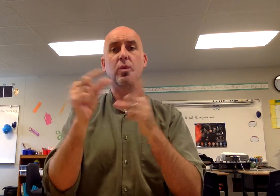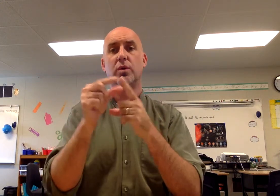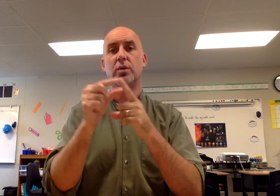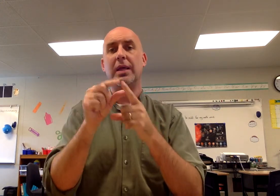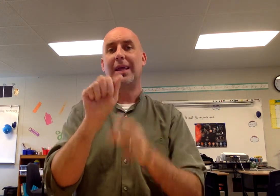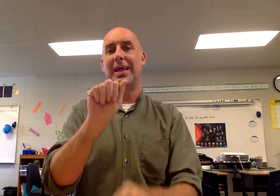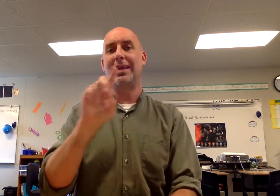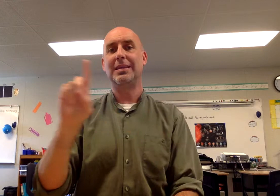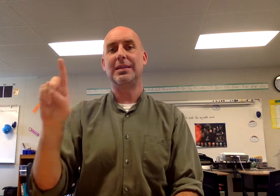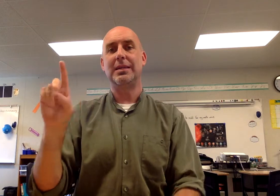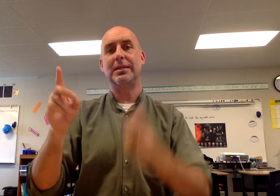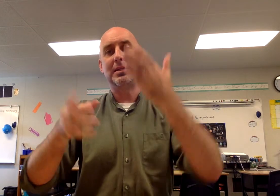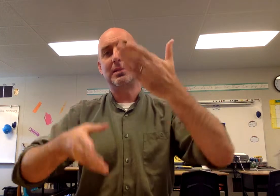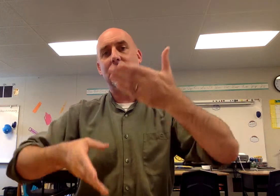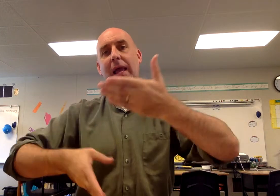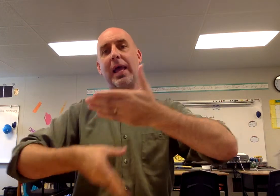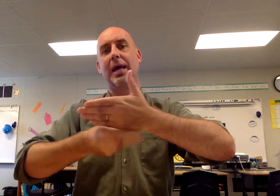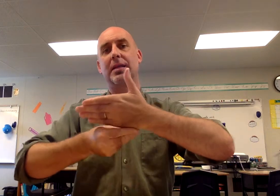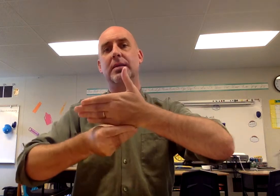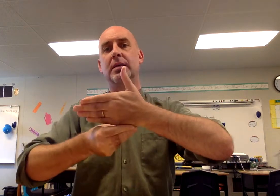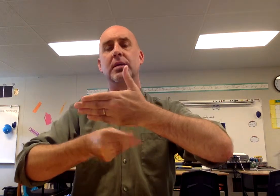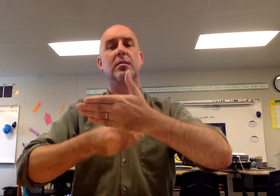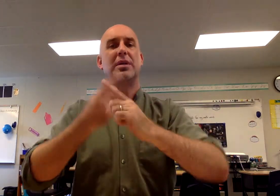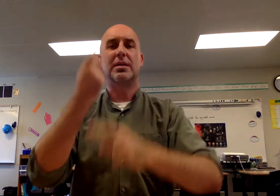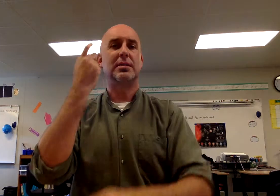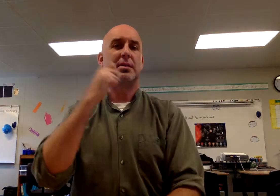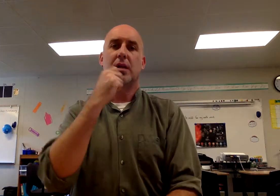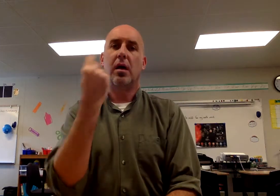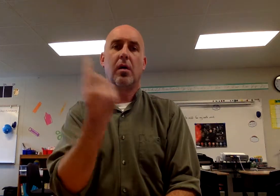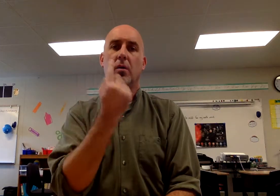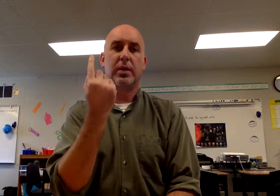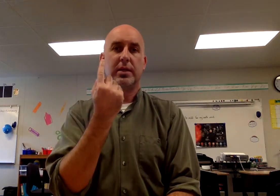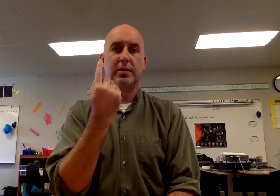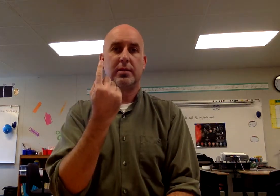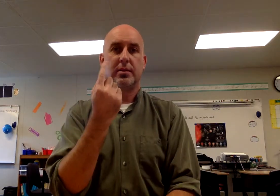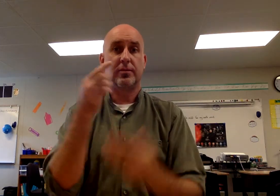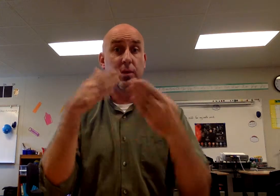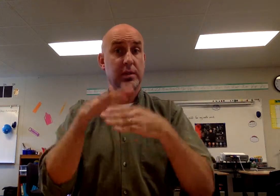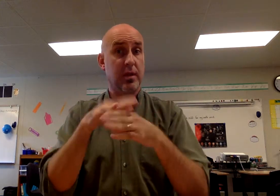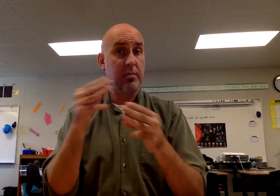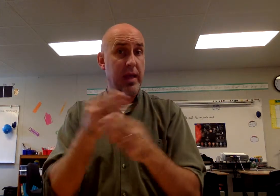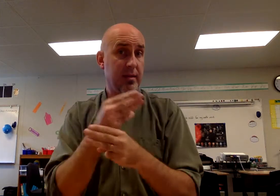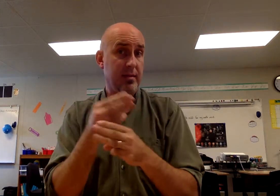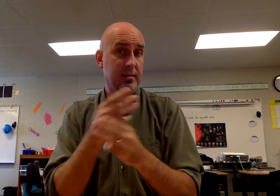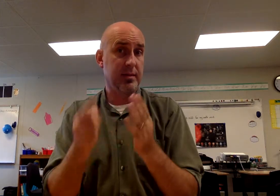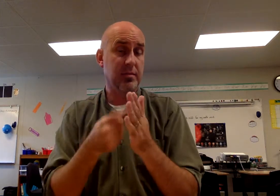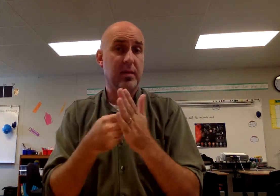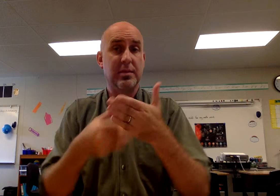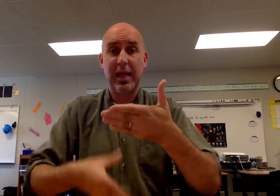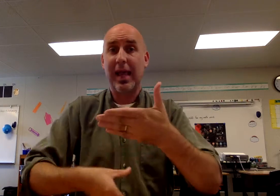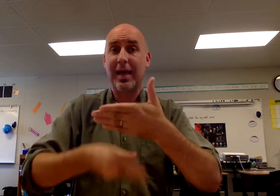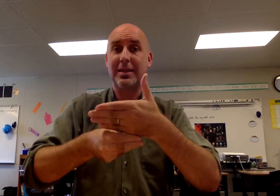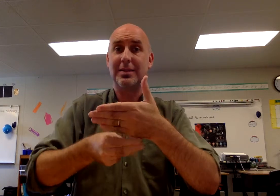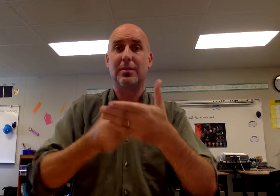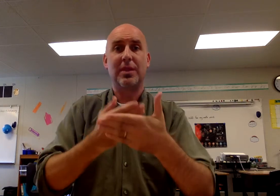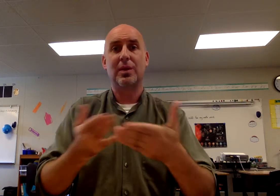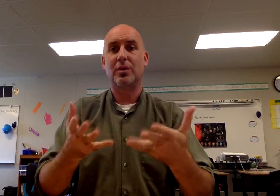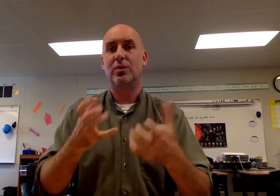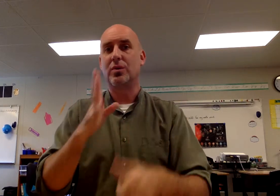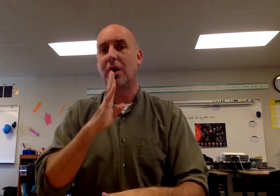word ADD is add, because it's not always focused on math. Sometimes add is something you're talking